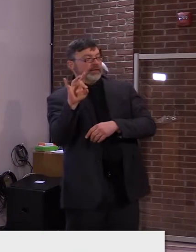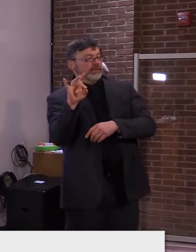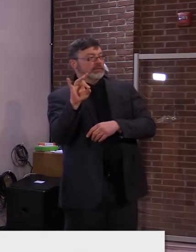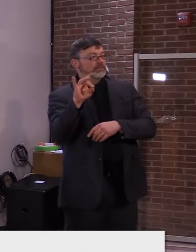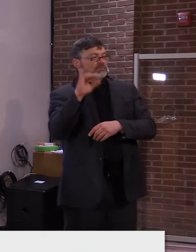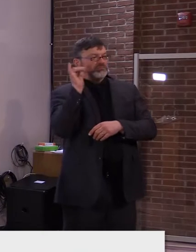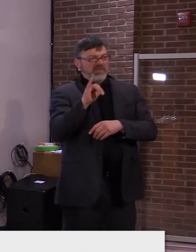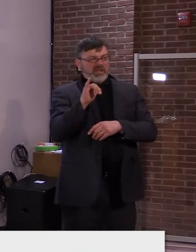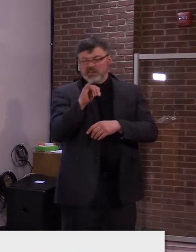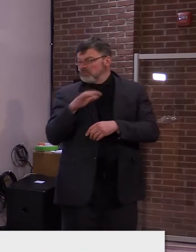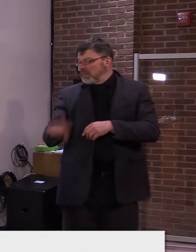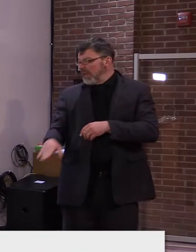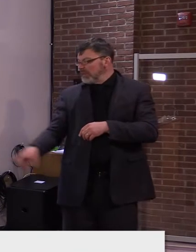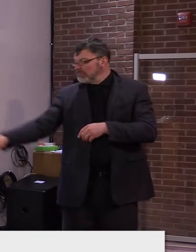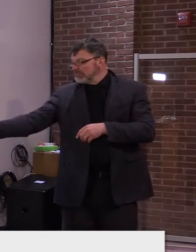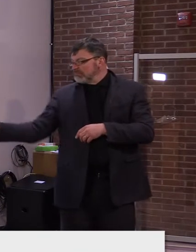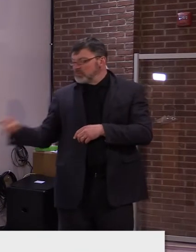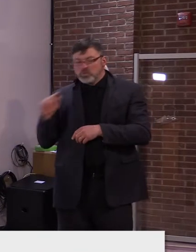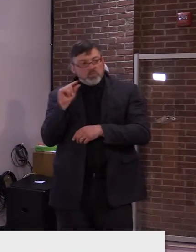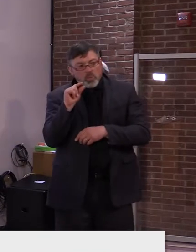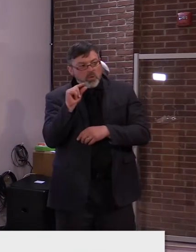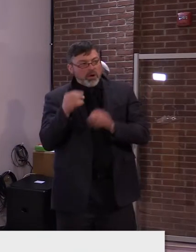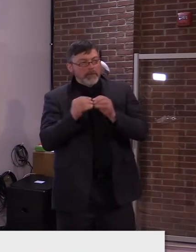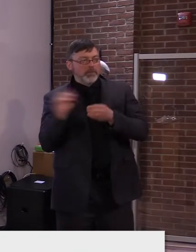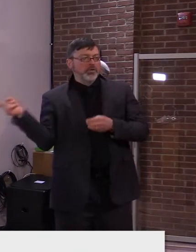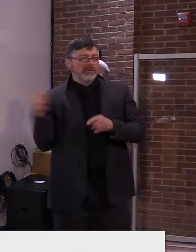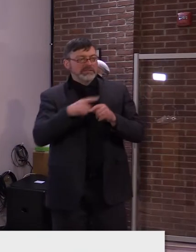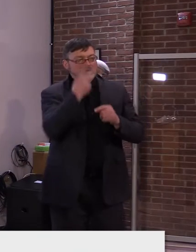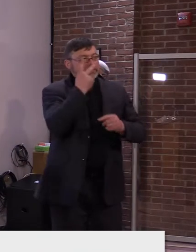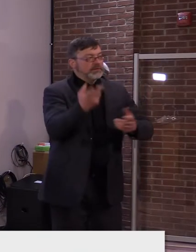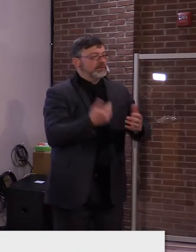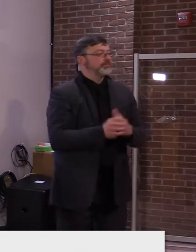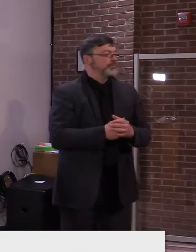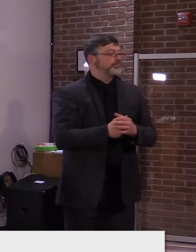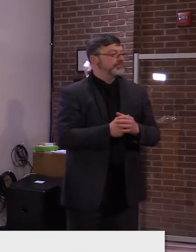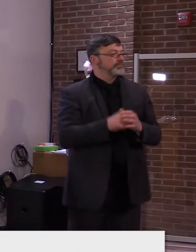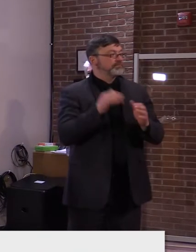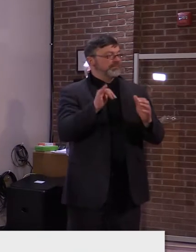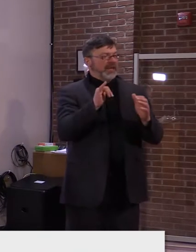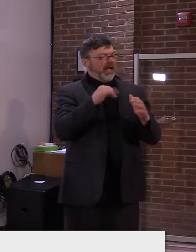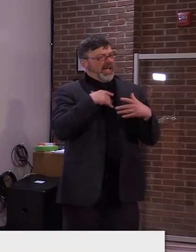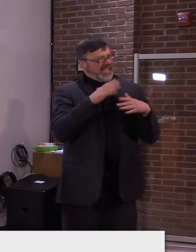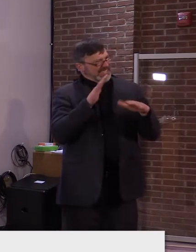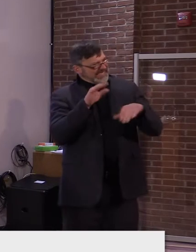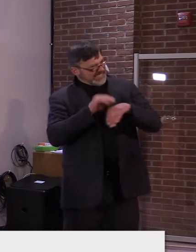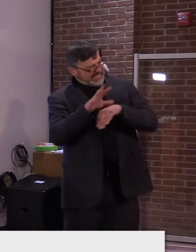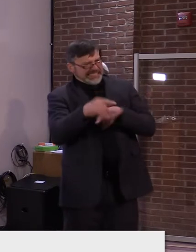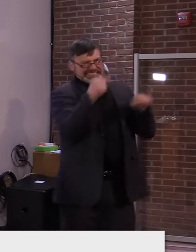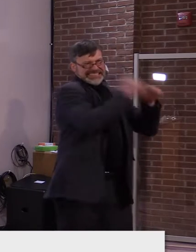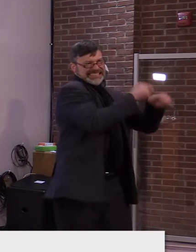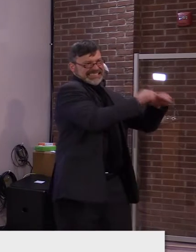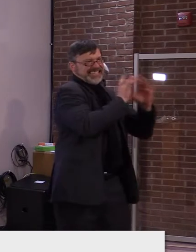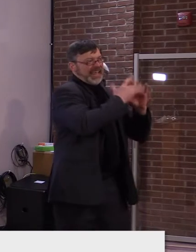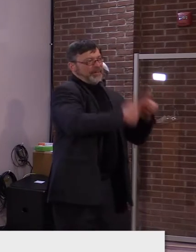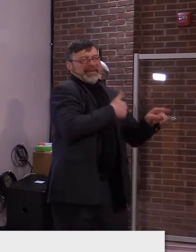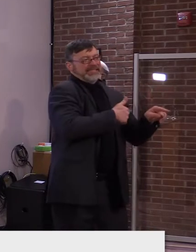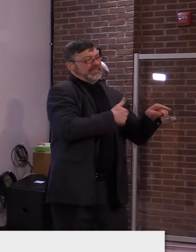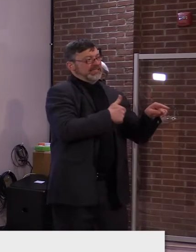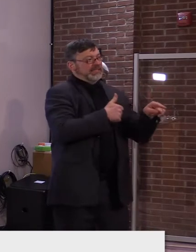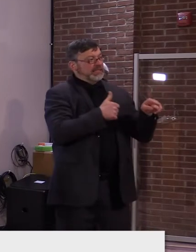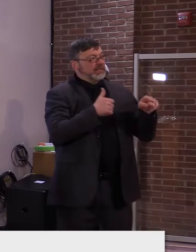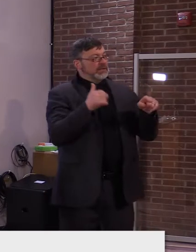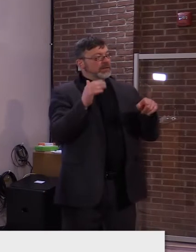this, as the governor did, that the date registration opens for your age group is the date you are eligible to